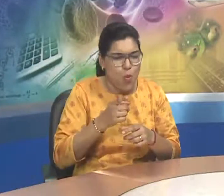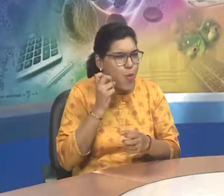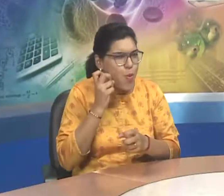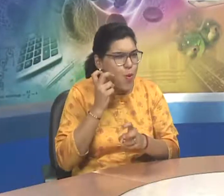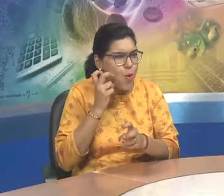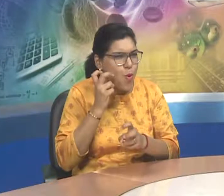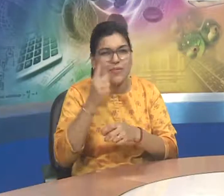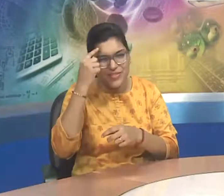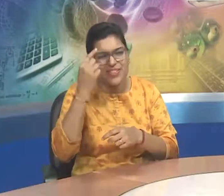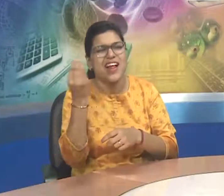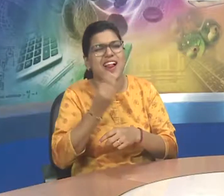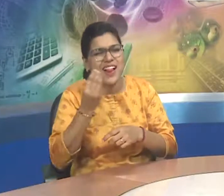unfertilized